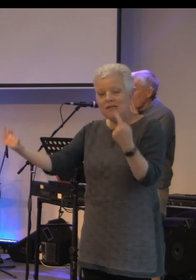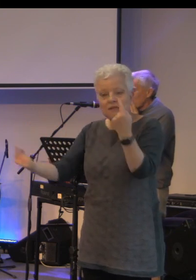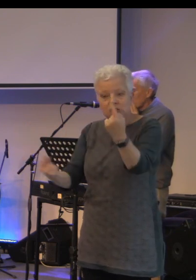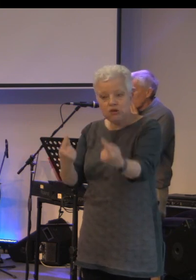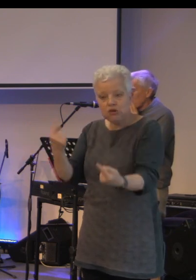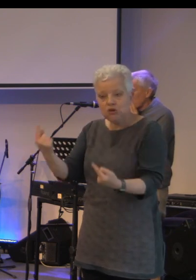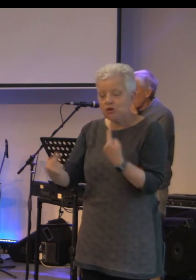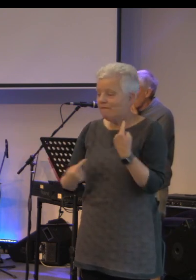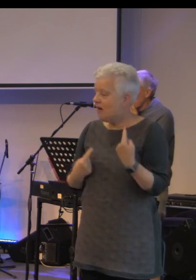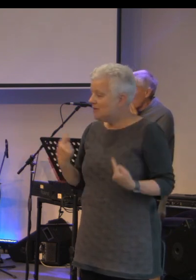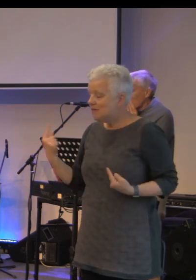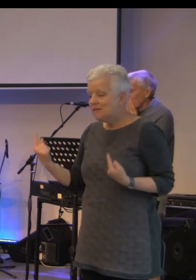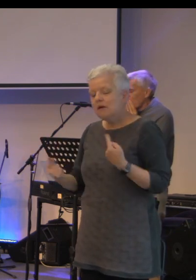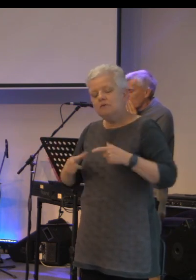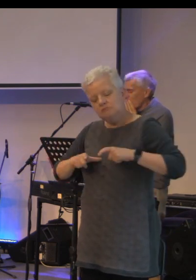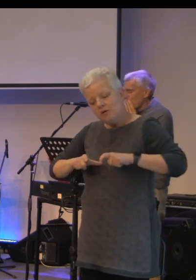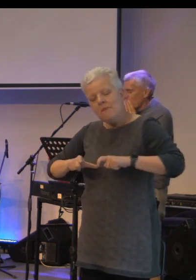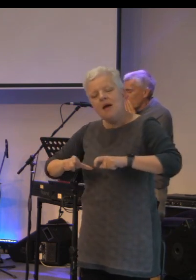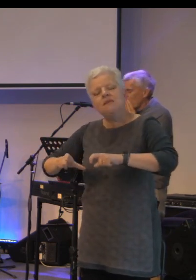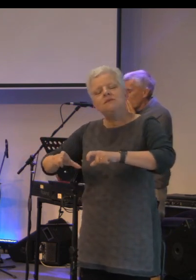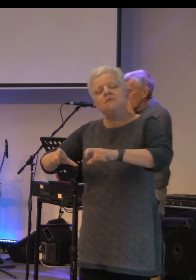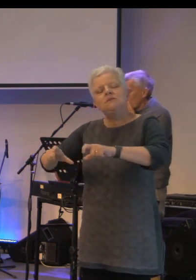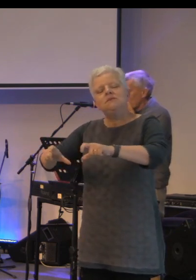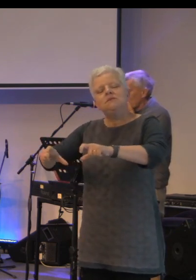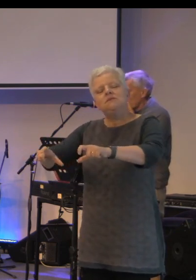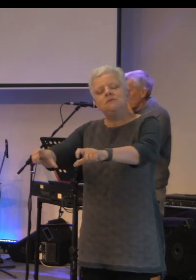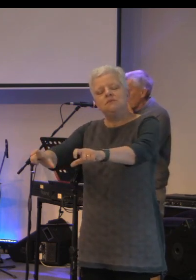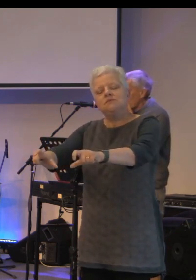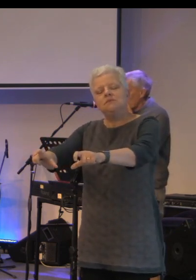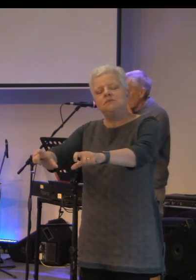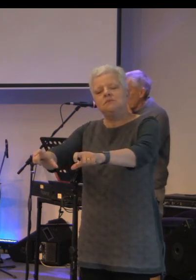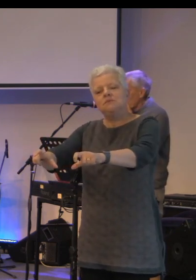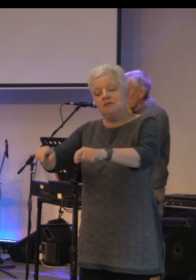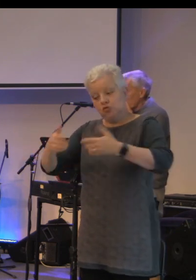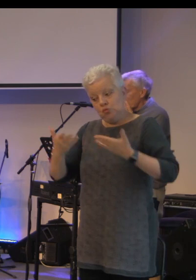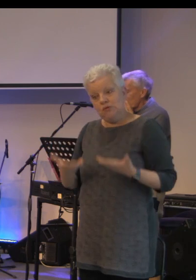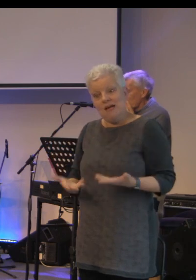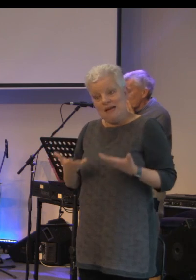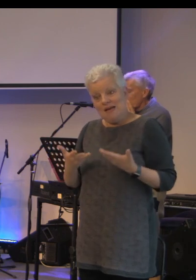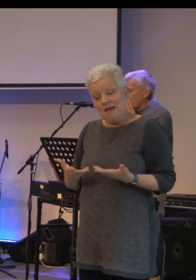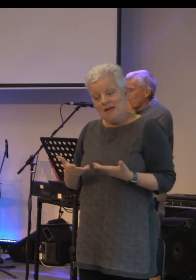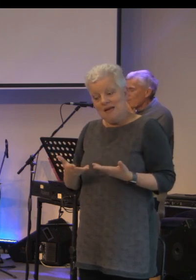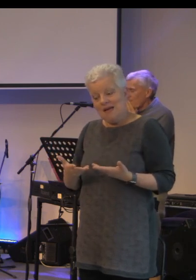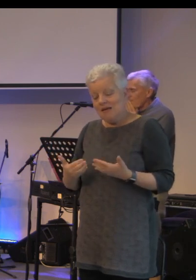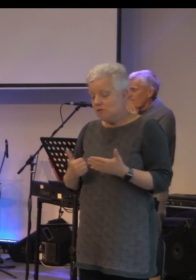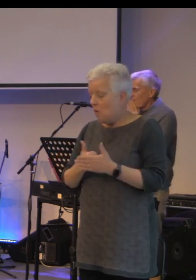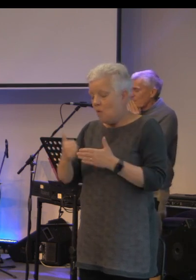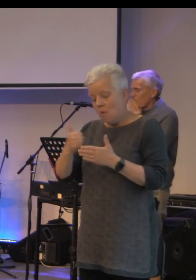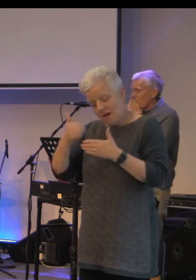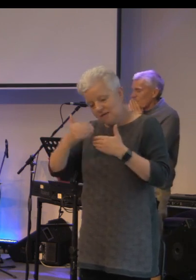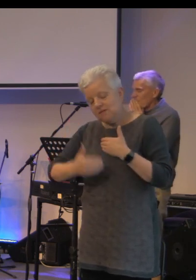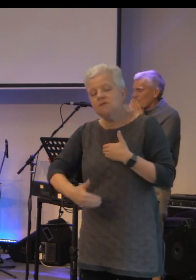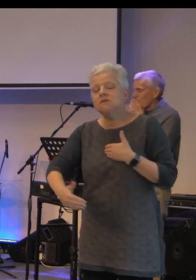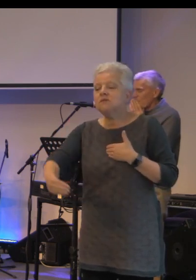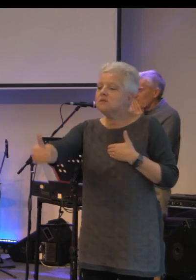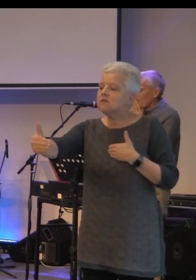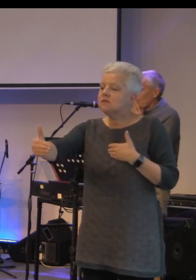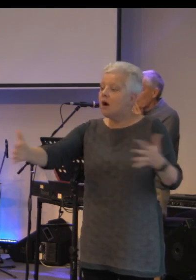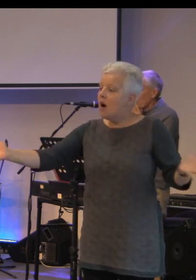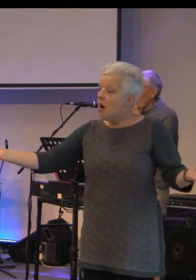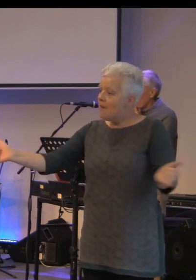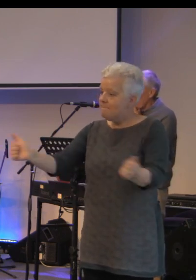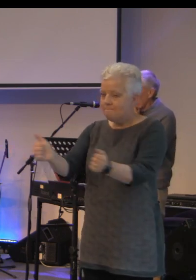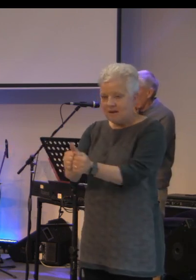of us and remain with each one this day and always.